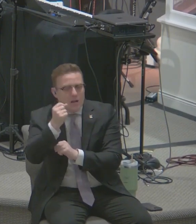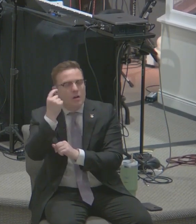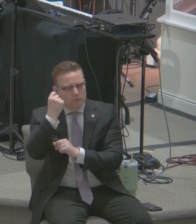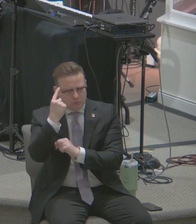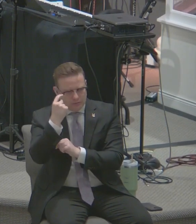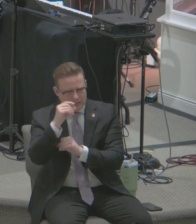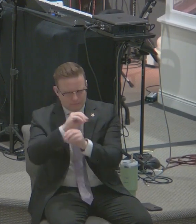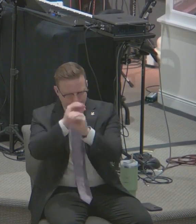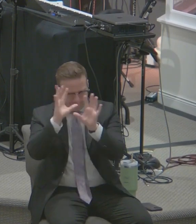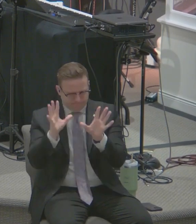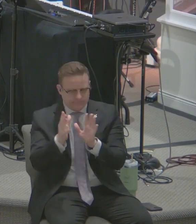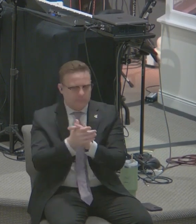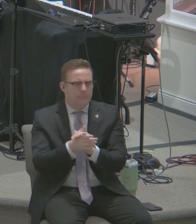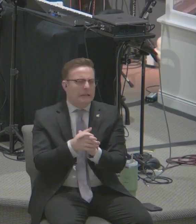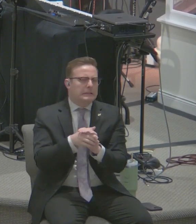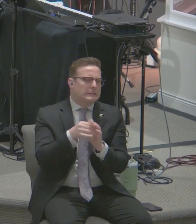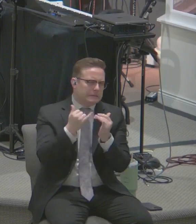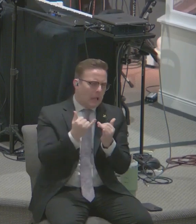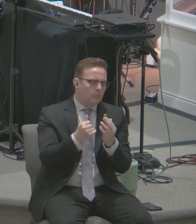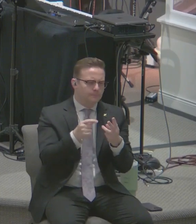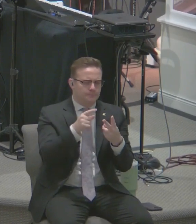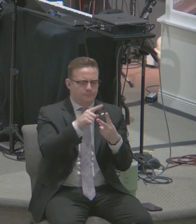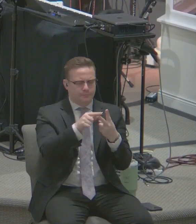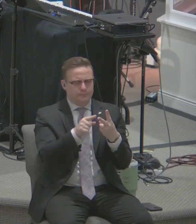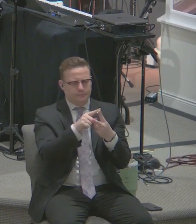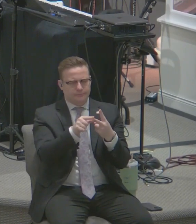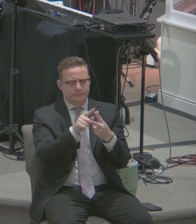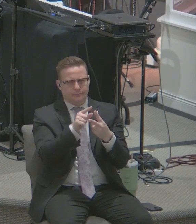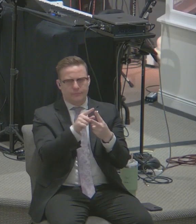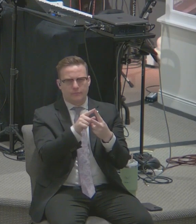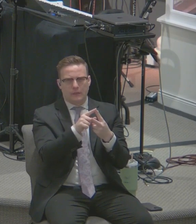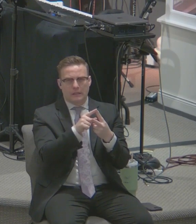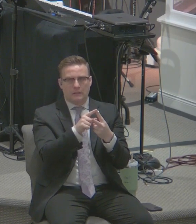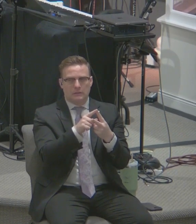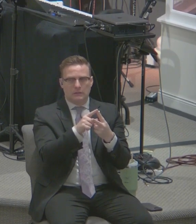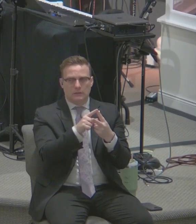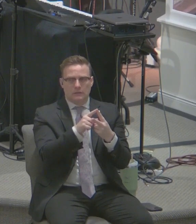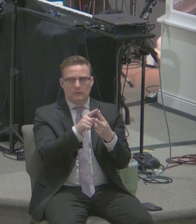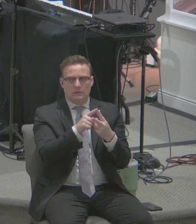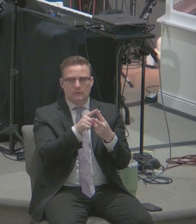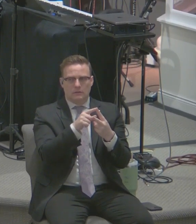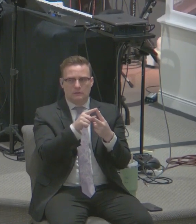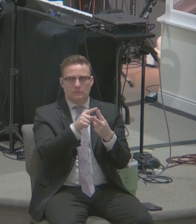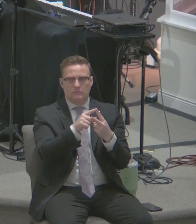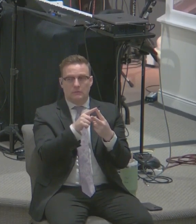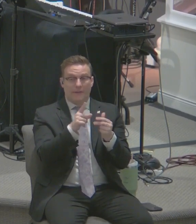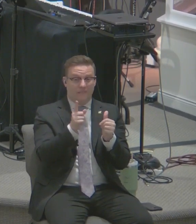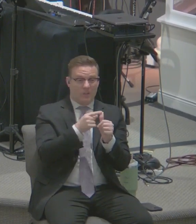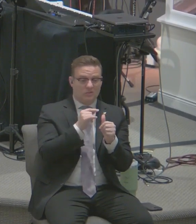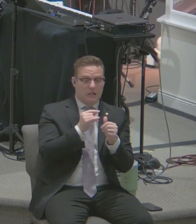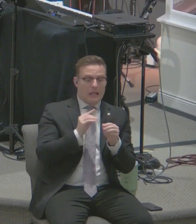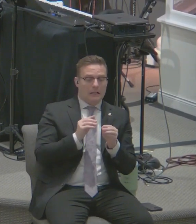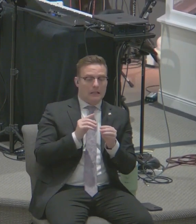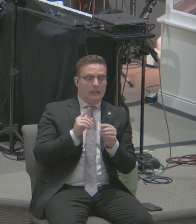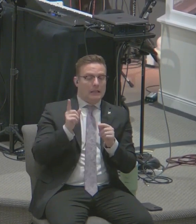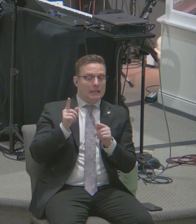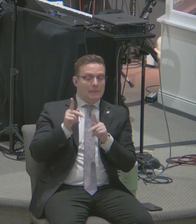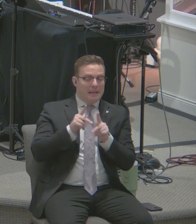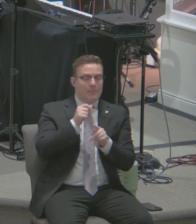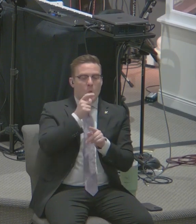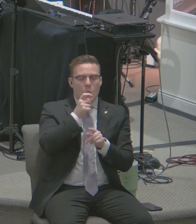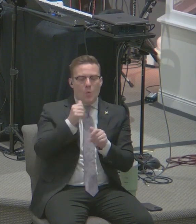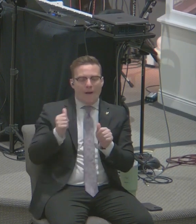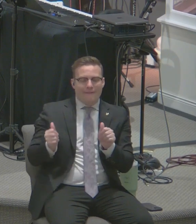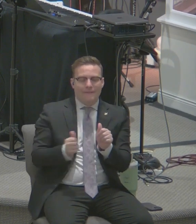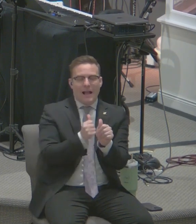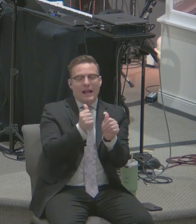two things they're going to feed with, but it's going to be after my own heart. These are going to be